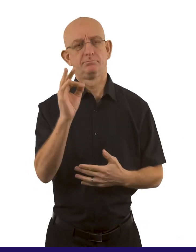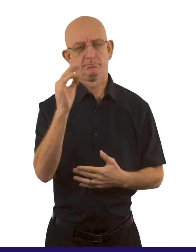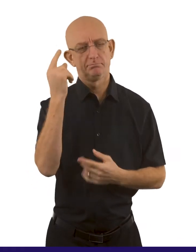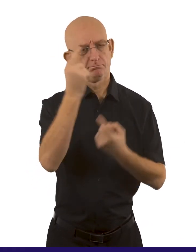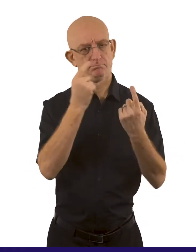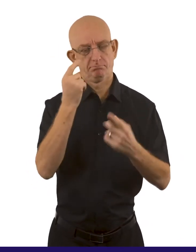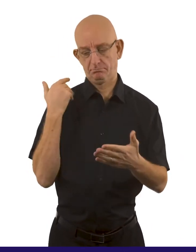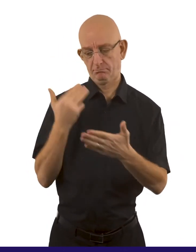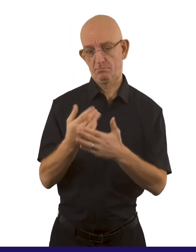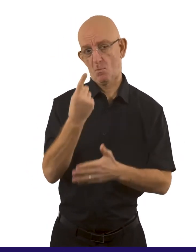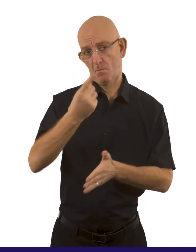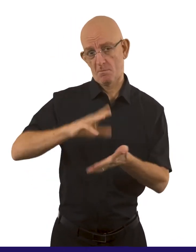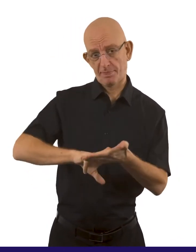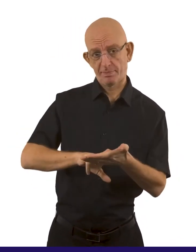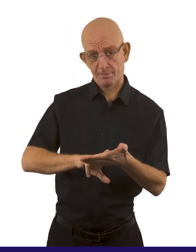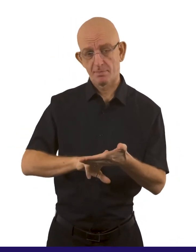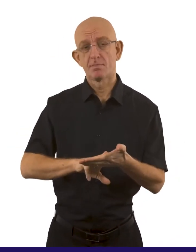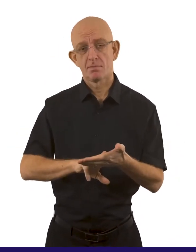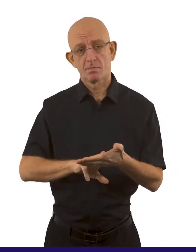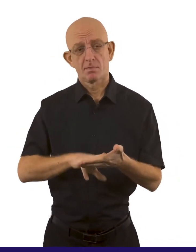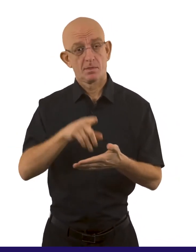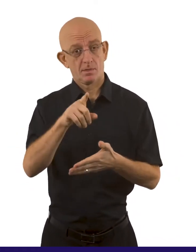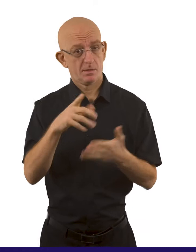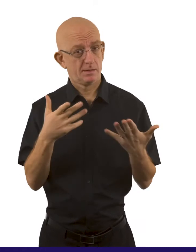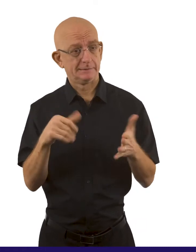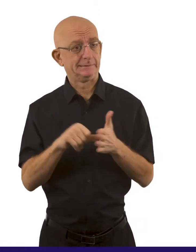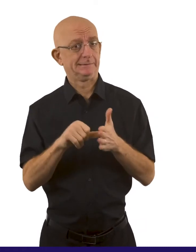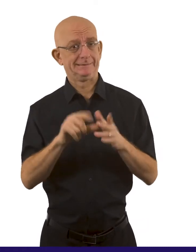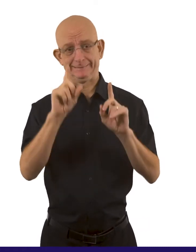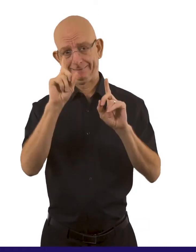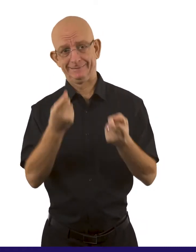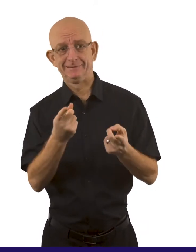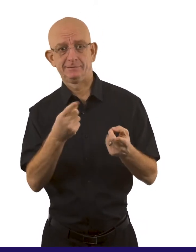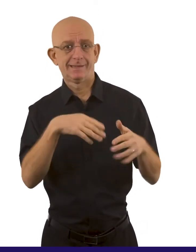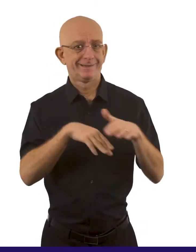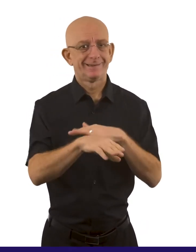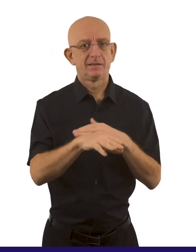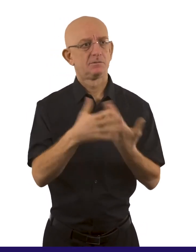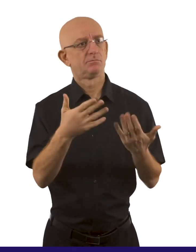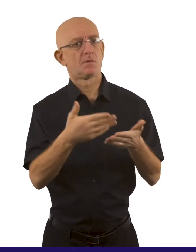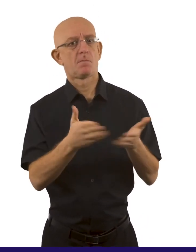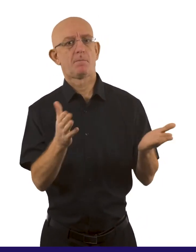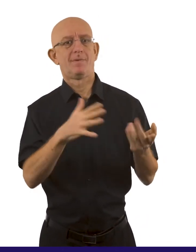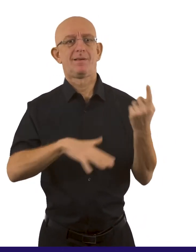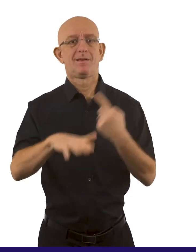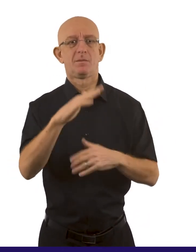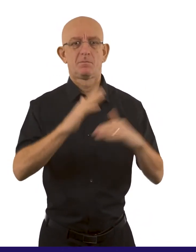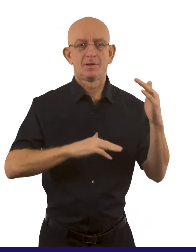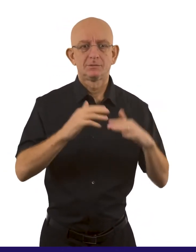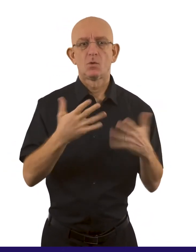Question 11. Thinking about the past month, if you've been unable to access public buildings or had extreme